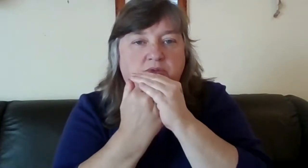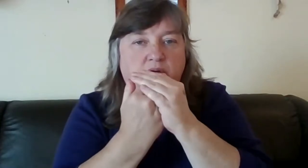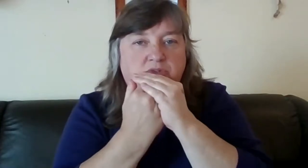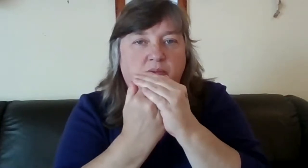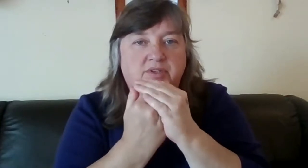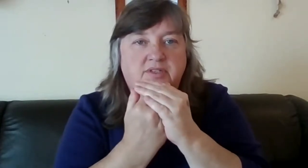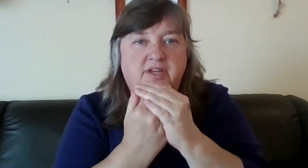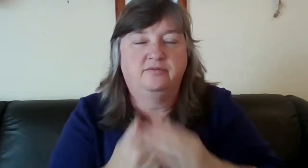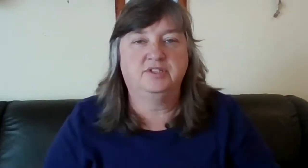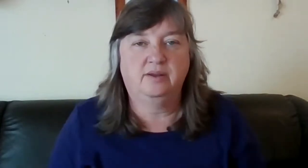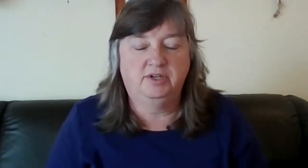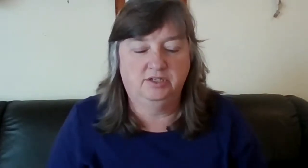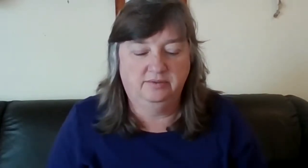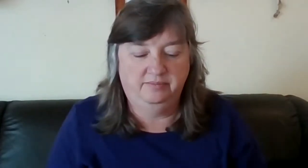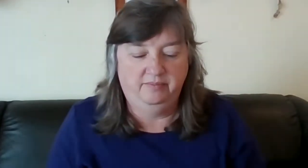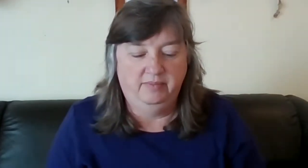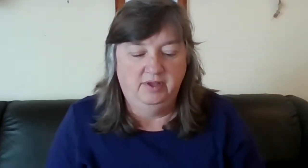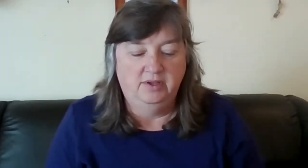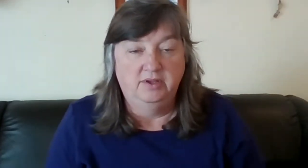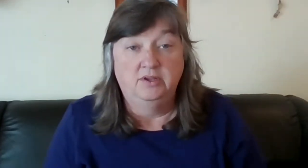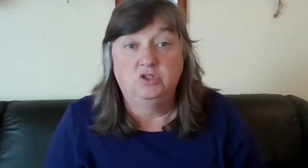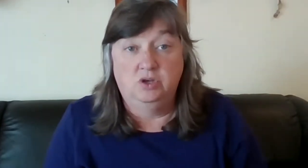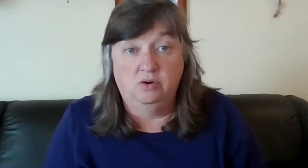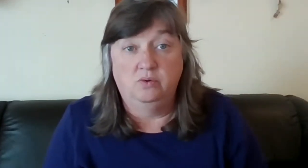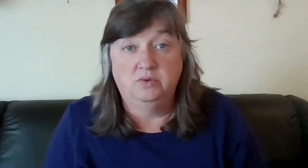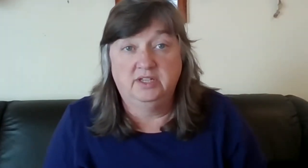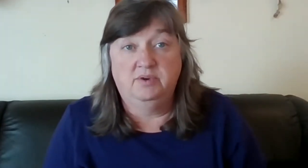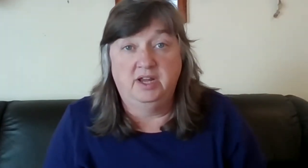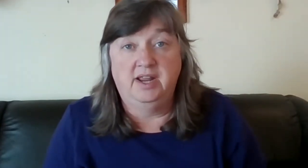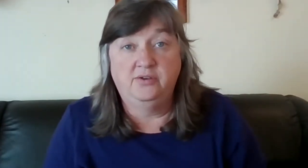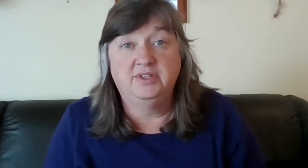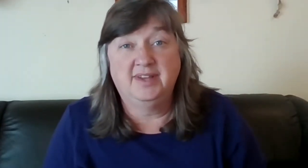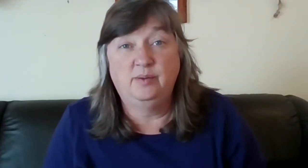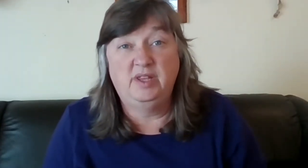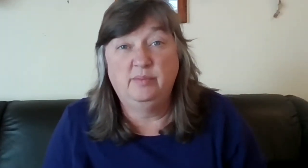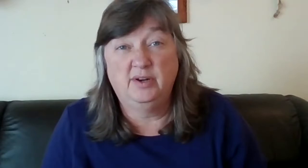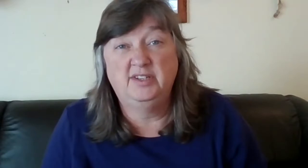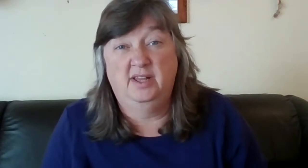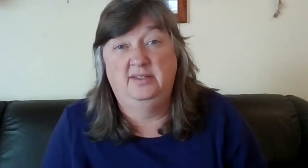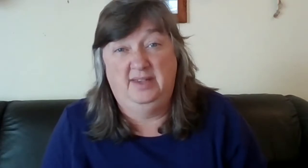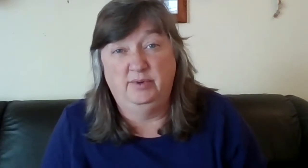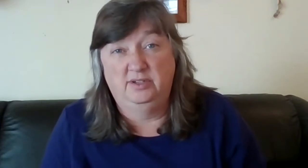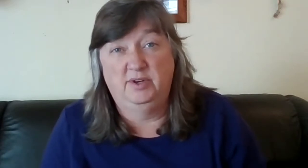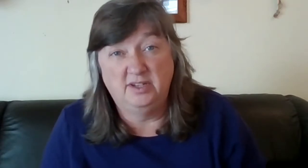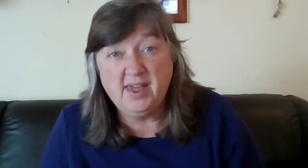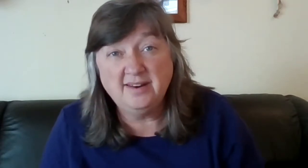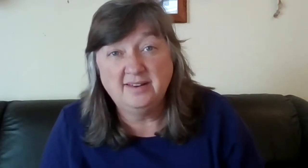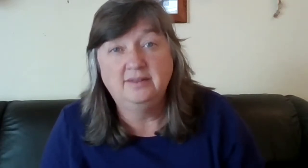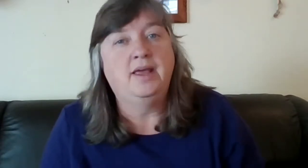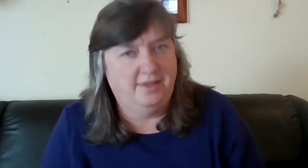chomp, chomp is the sign for sandwich. So guess what? Now you can sign peanut butter and jelly sandwich. Want to do that?